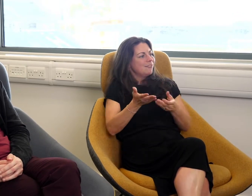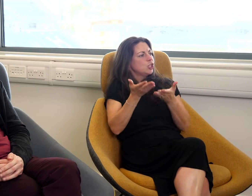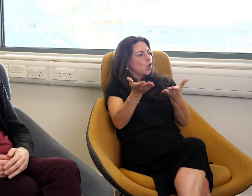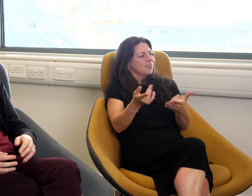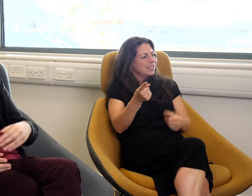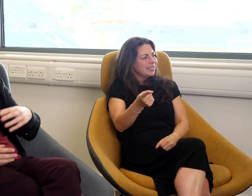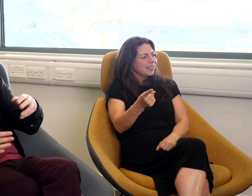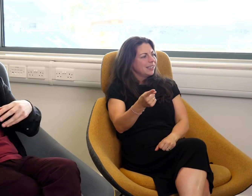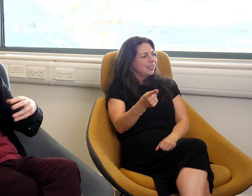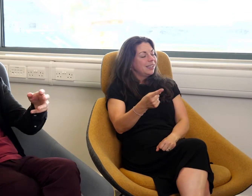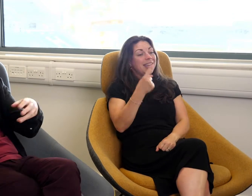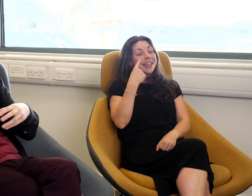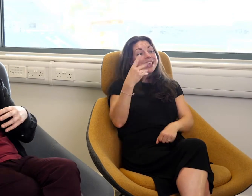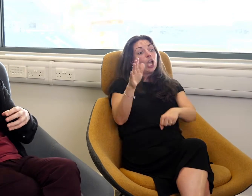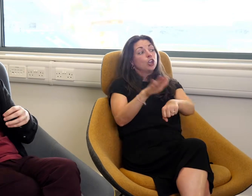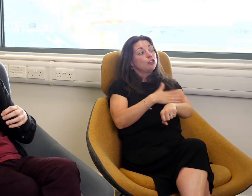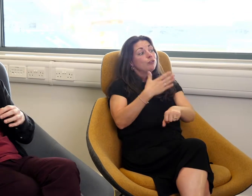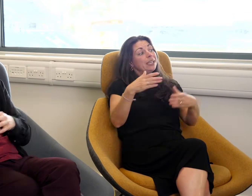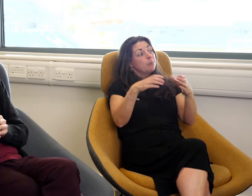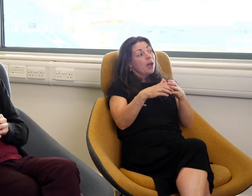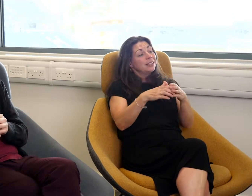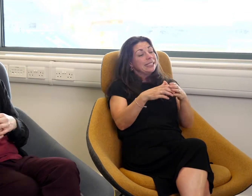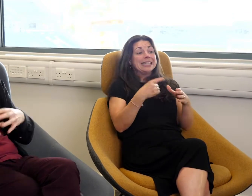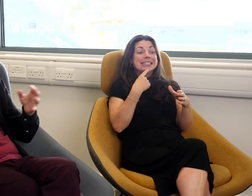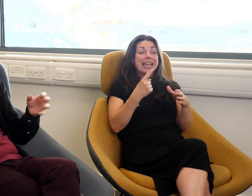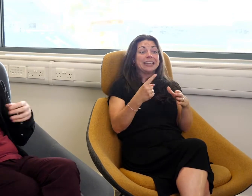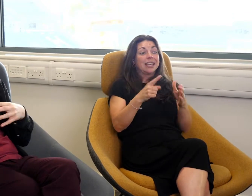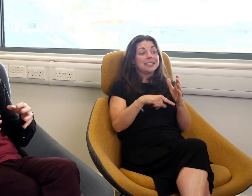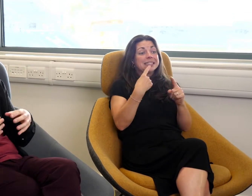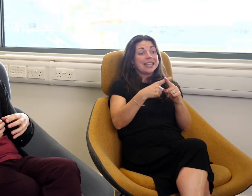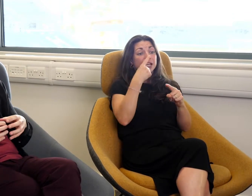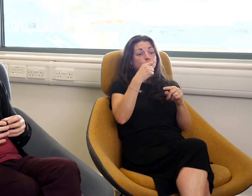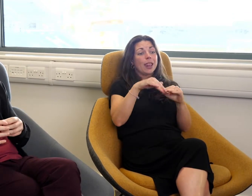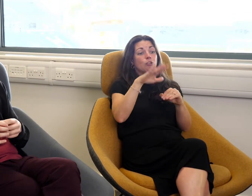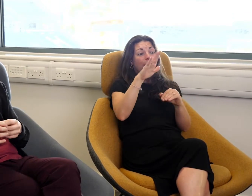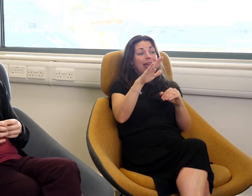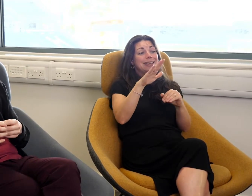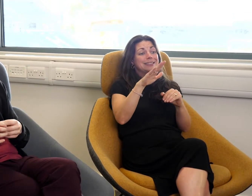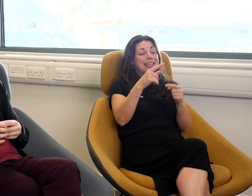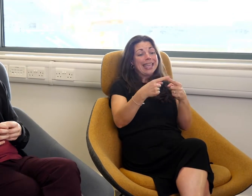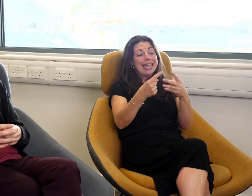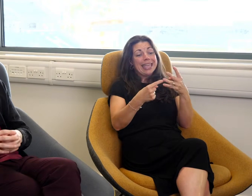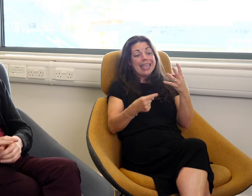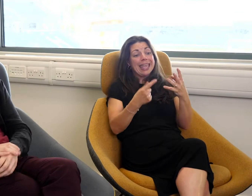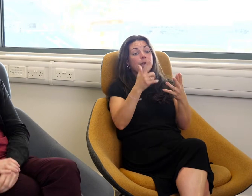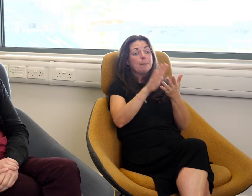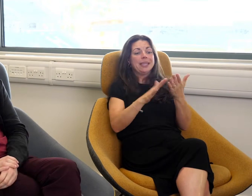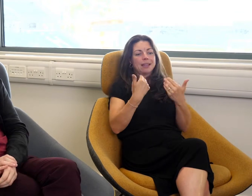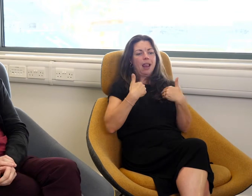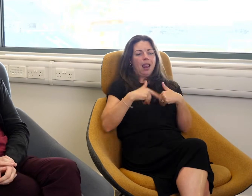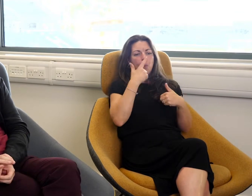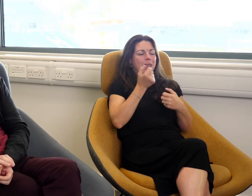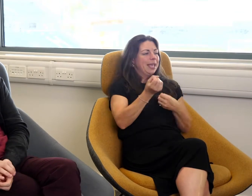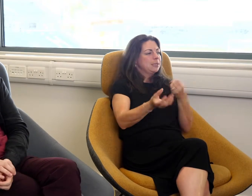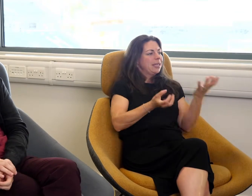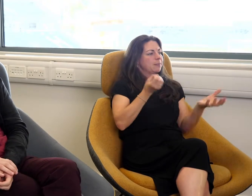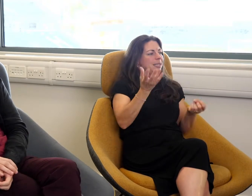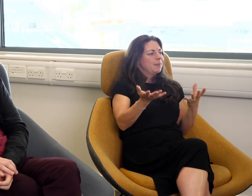just need to raise X, Y, Z taxes, and then we'll have loads of money to spend on things. And it's not that easy because, if you raise taxes too